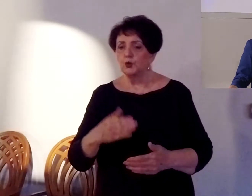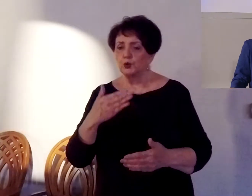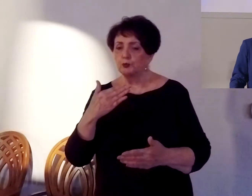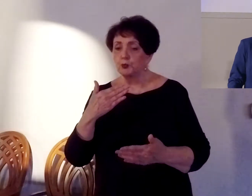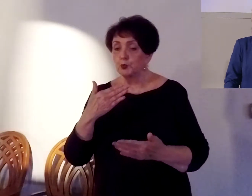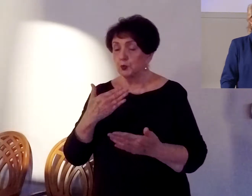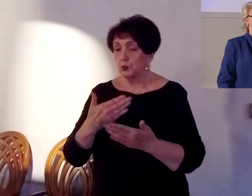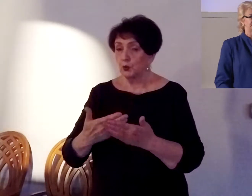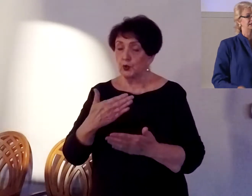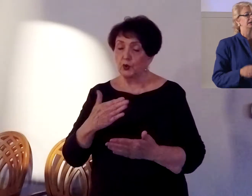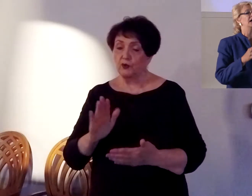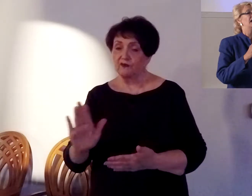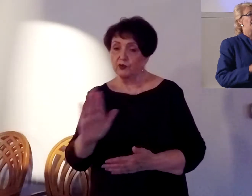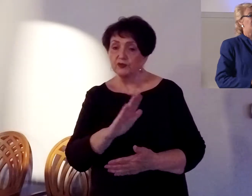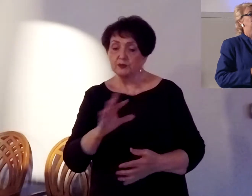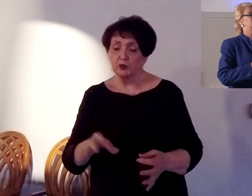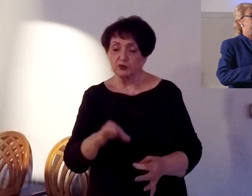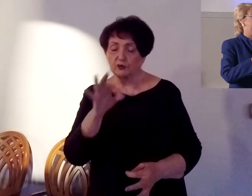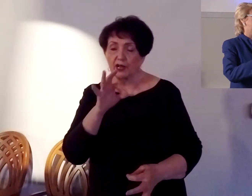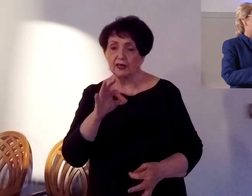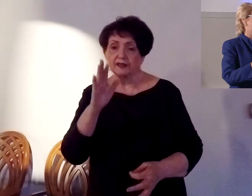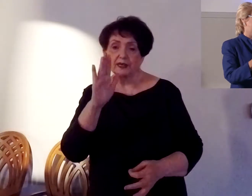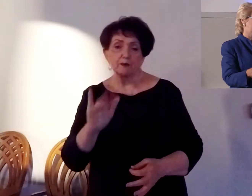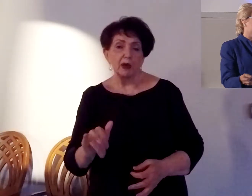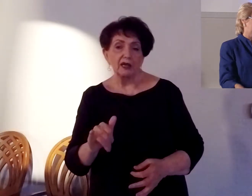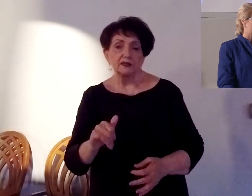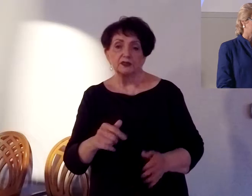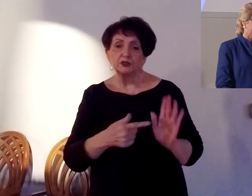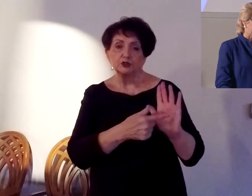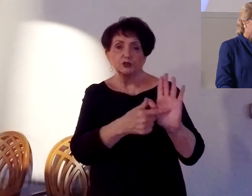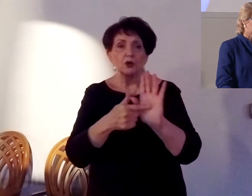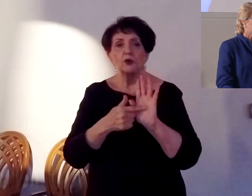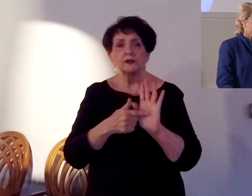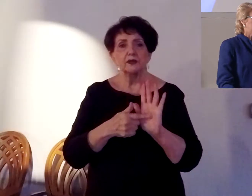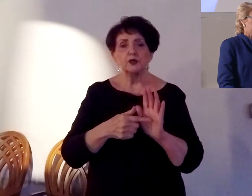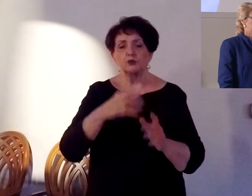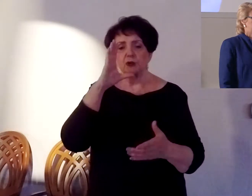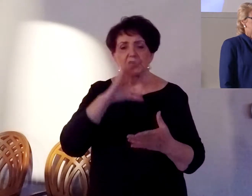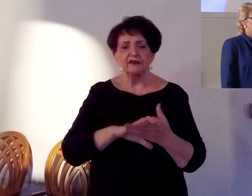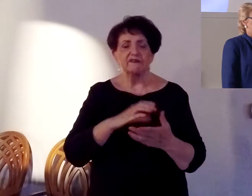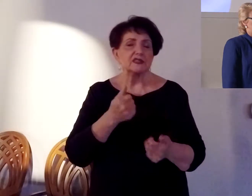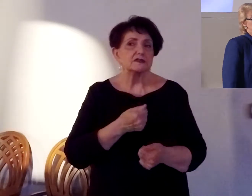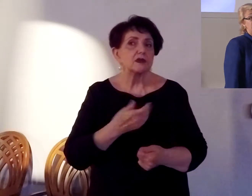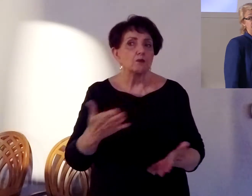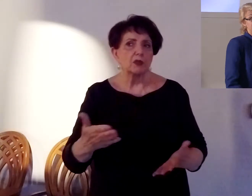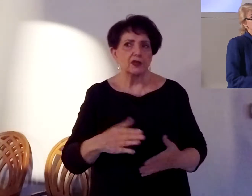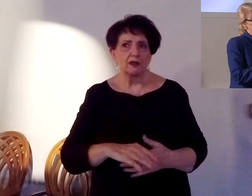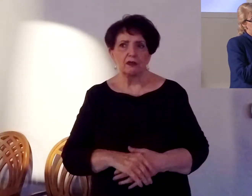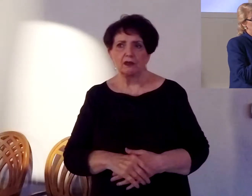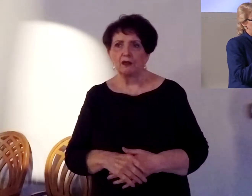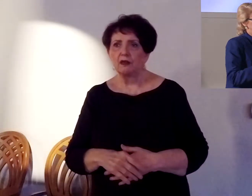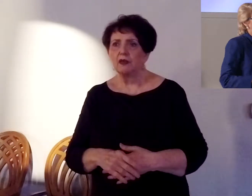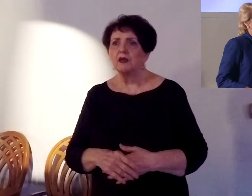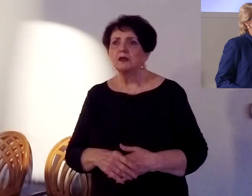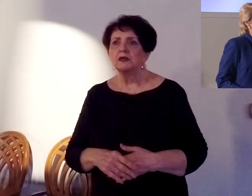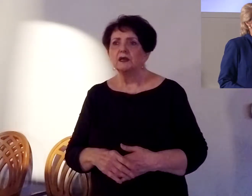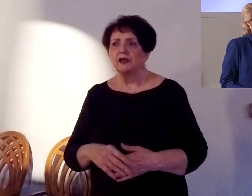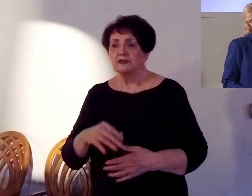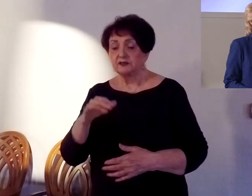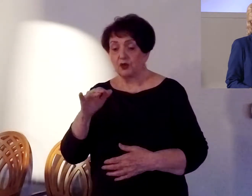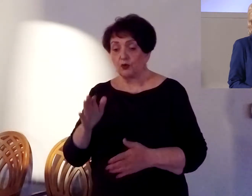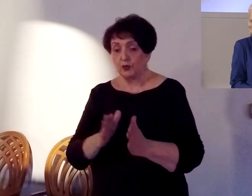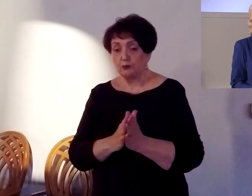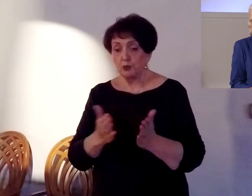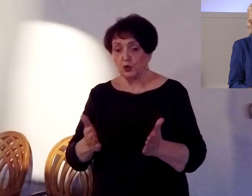something as opposed to understanding how your beliefs affect reality. And so that's why, so this book, The